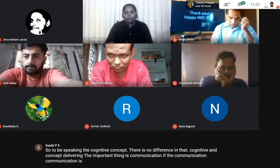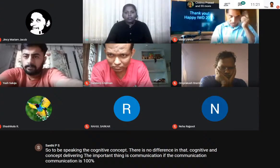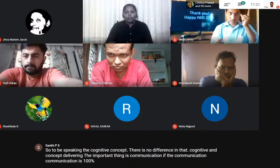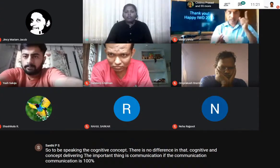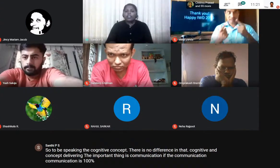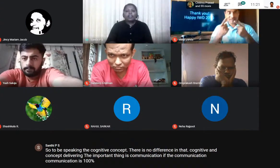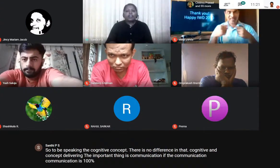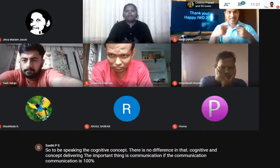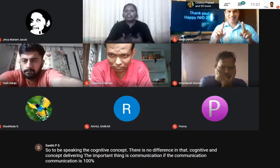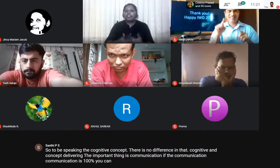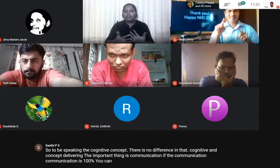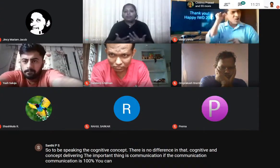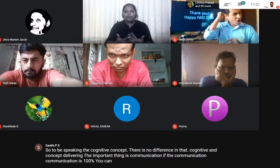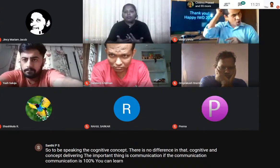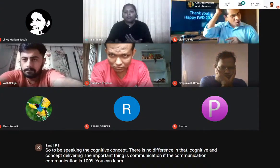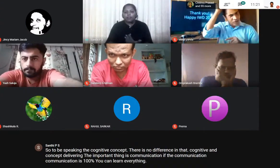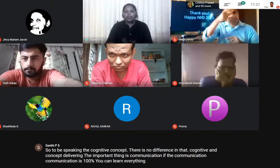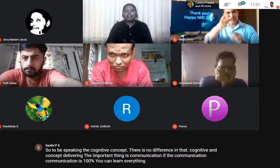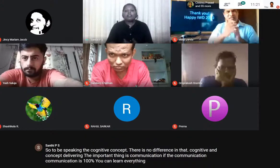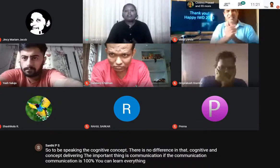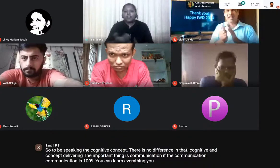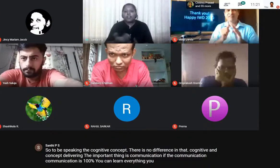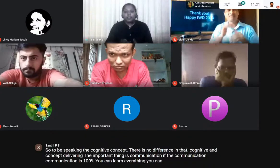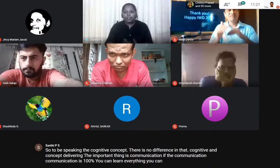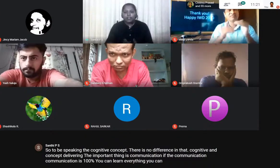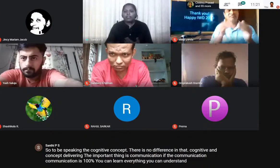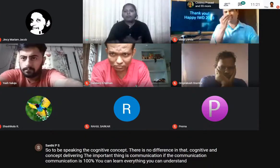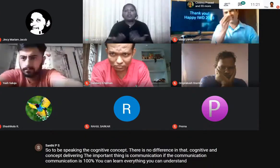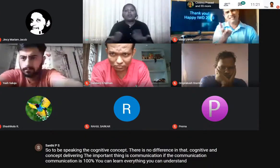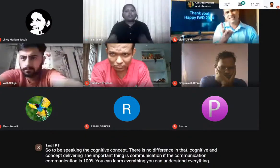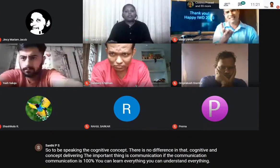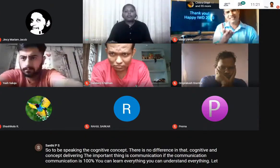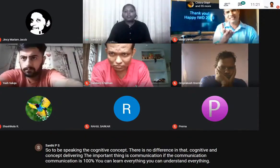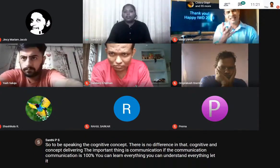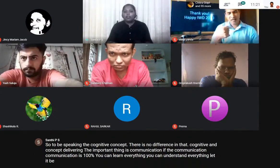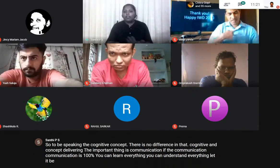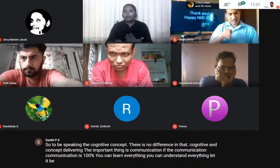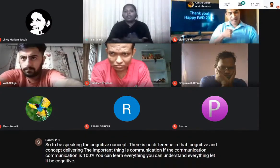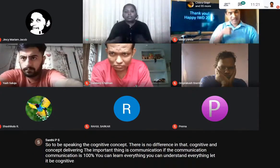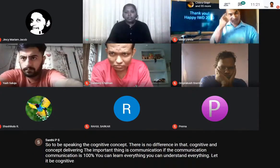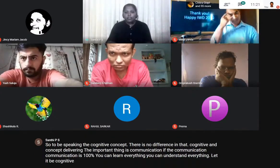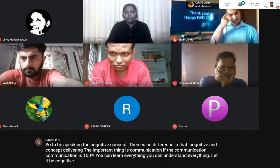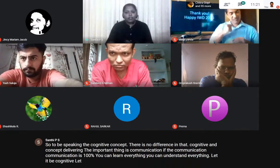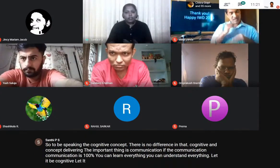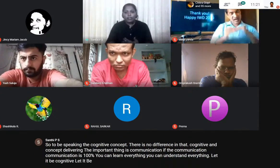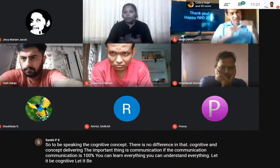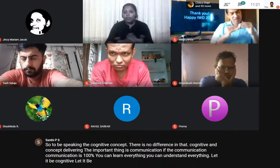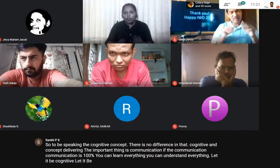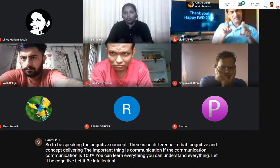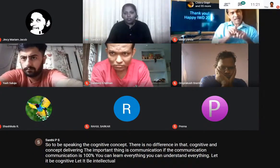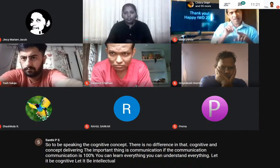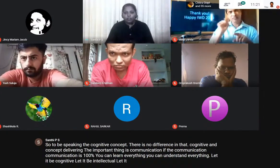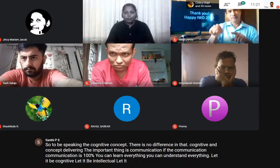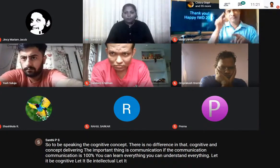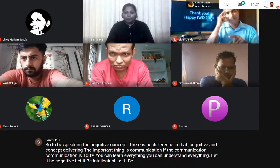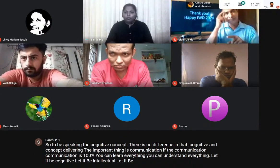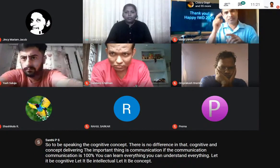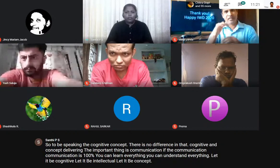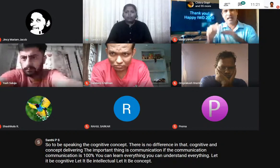can learn everything. You can understand everything. Let it be cognitive, let it be intellectual, let it be concept. It can